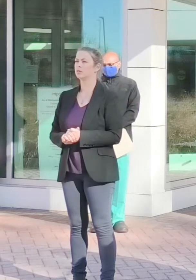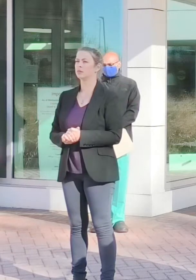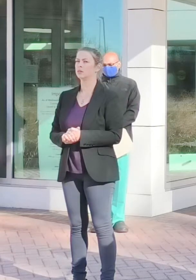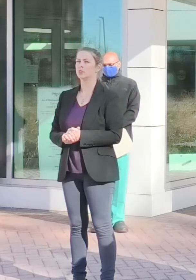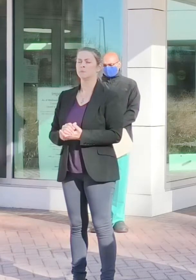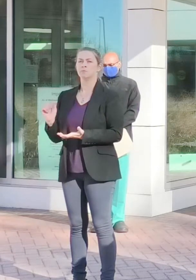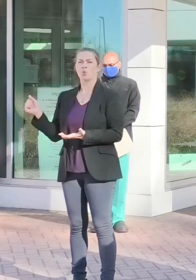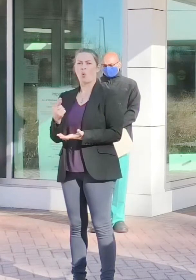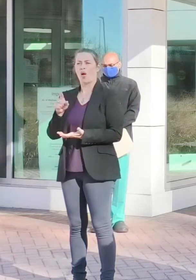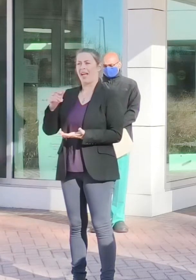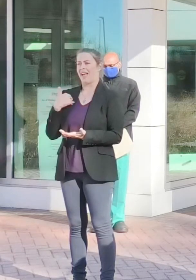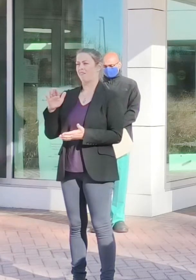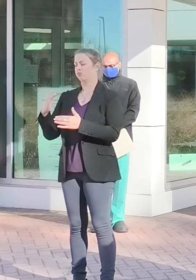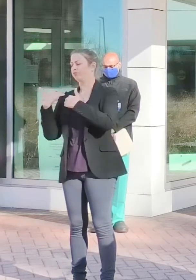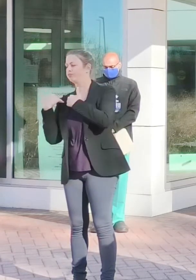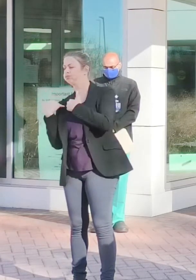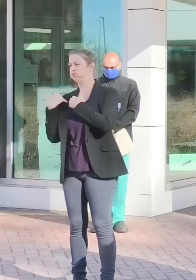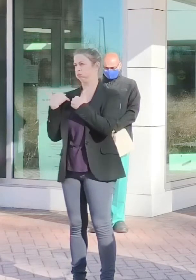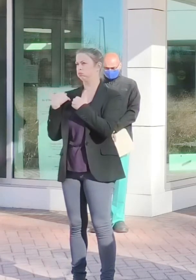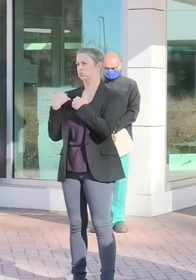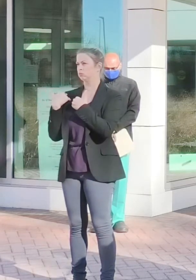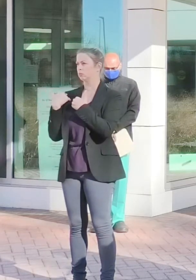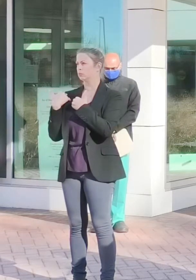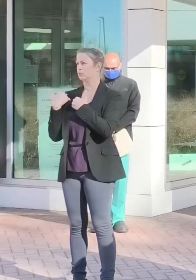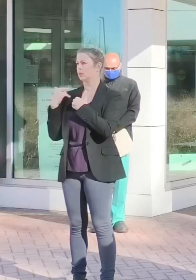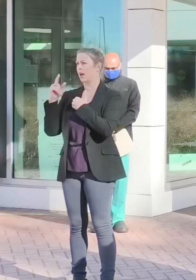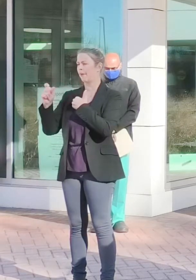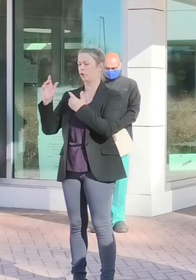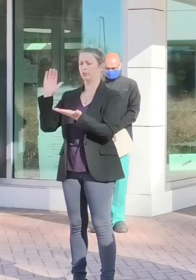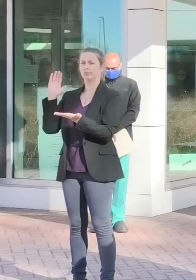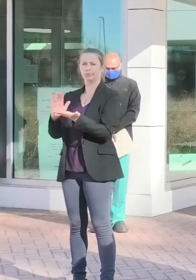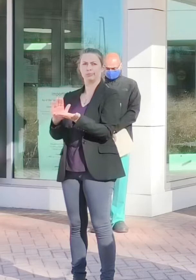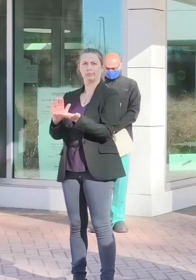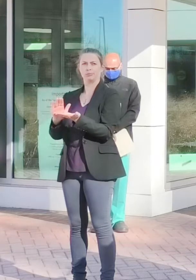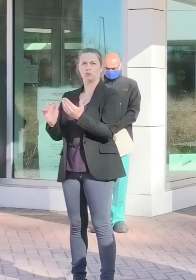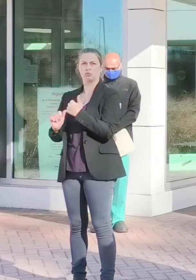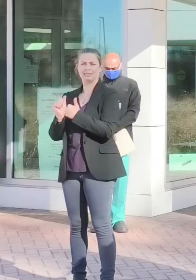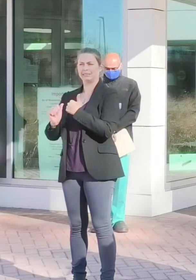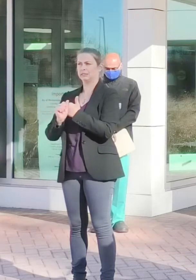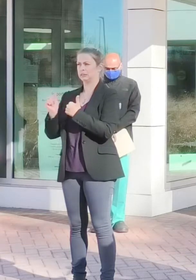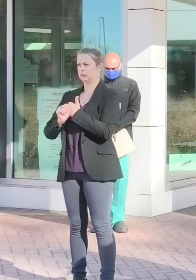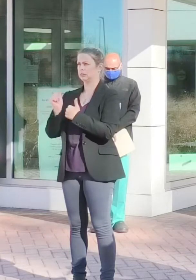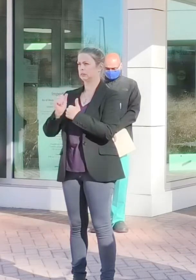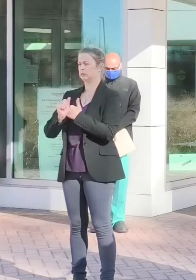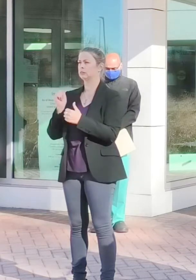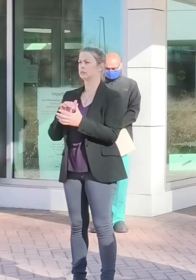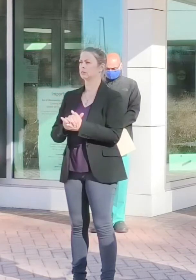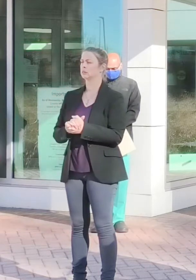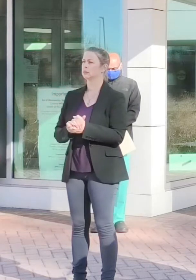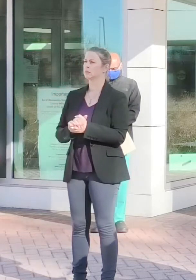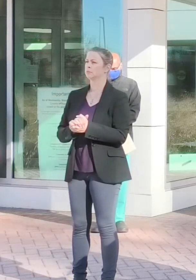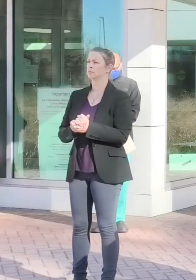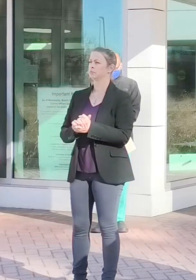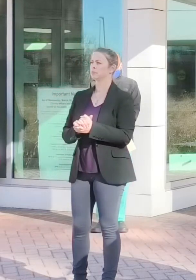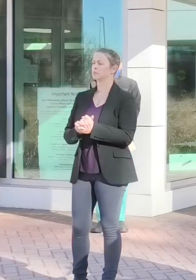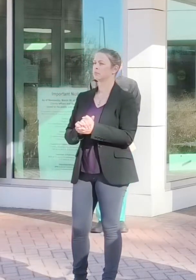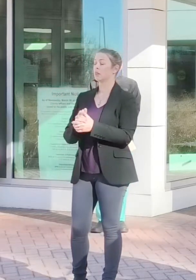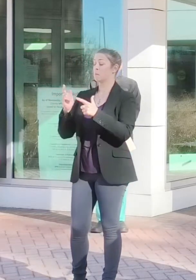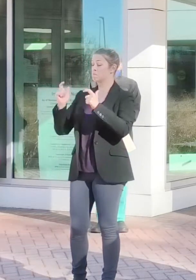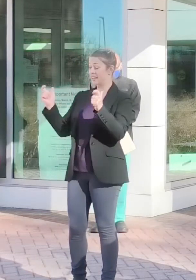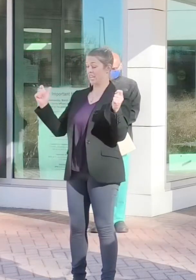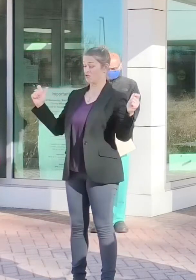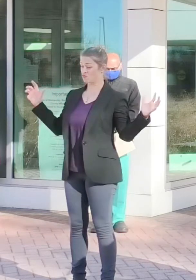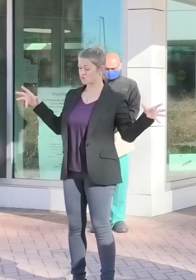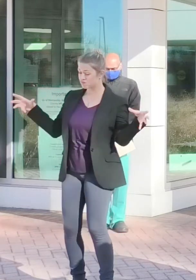do our part to reduce the potential for infection spread. And you've heard it already here today. Do not gather in large groups